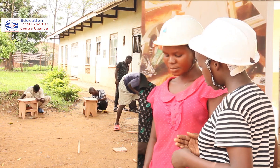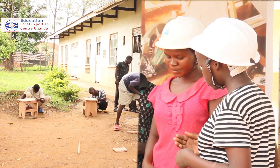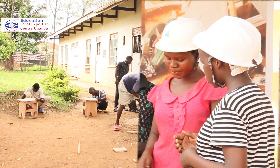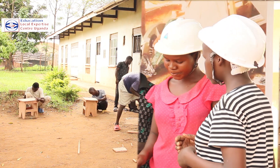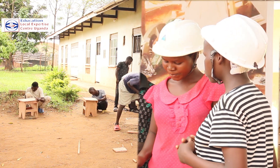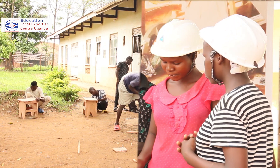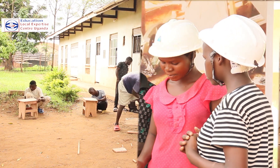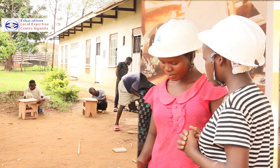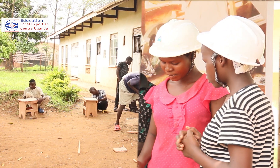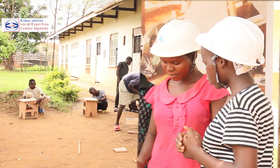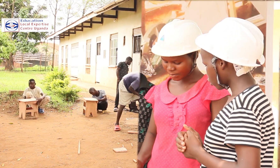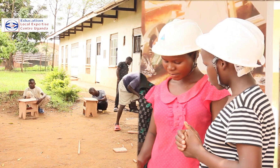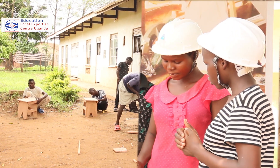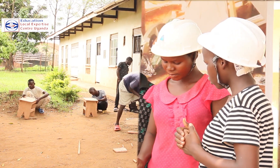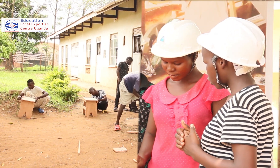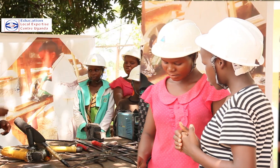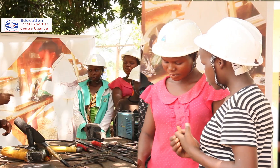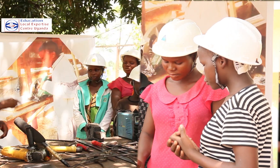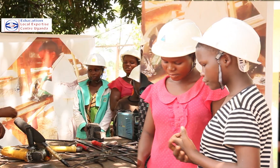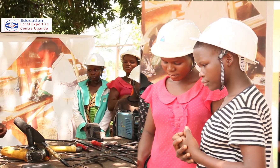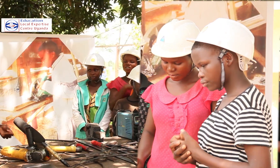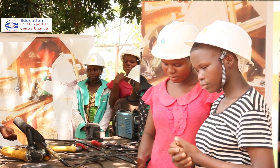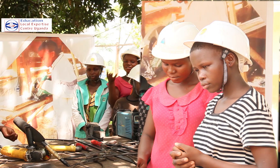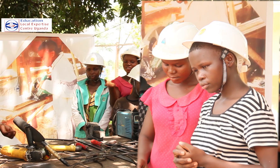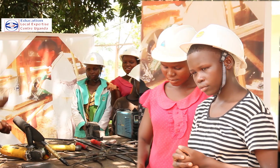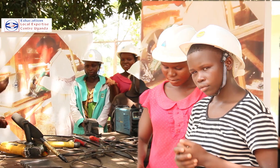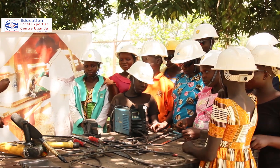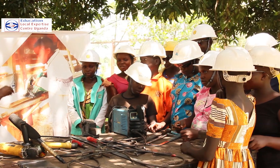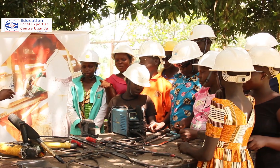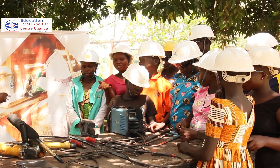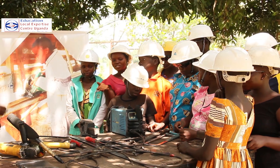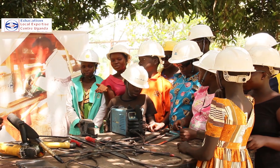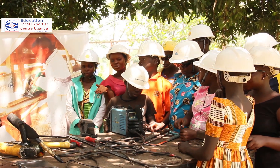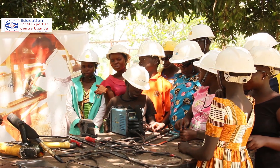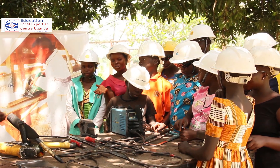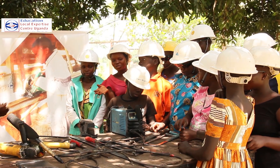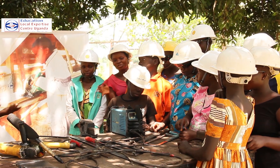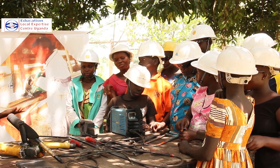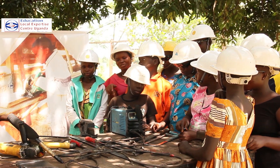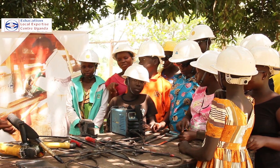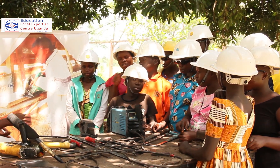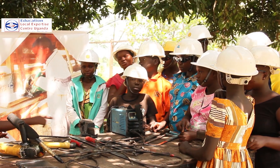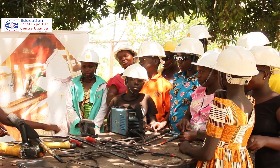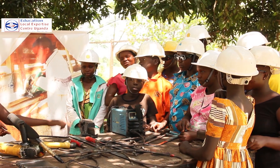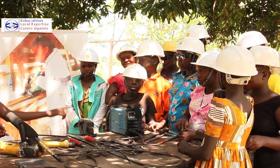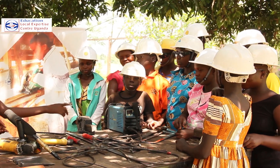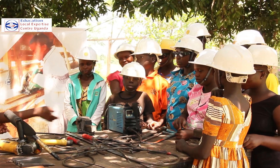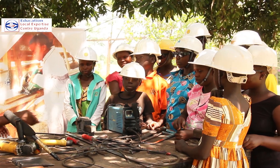asking. He knows everything. The material